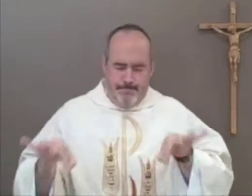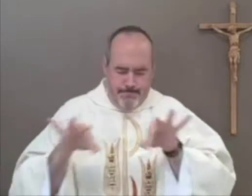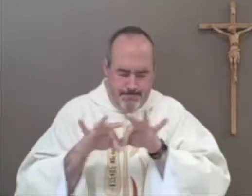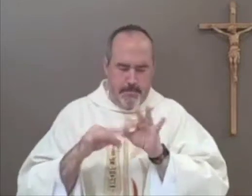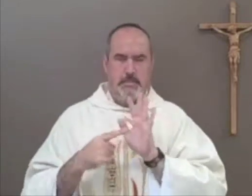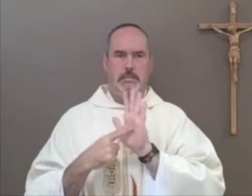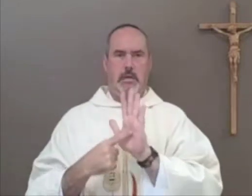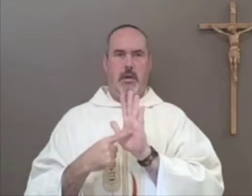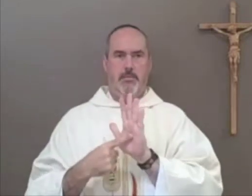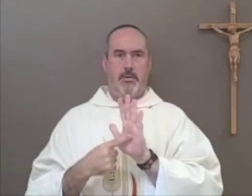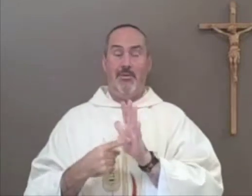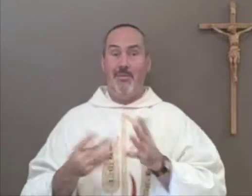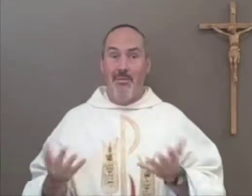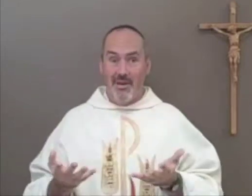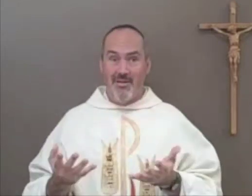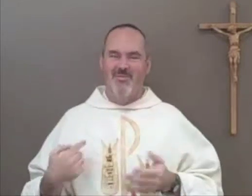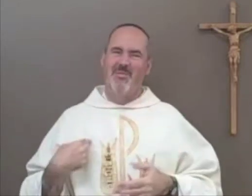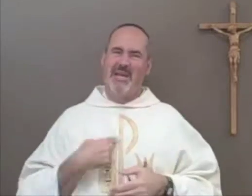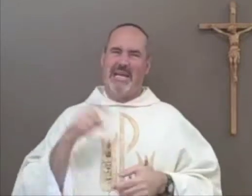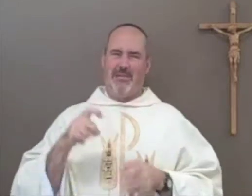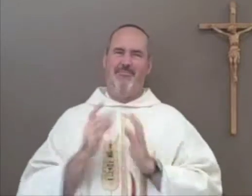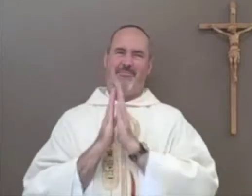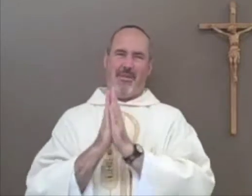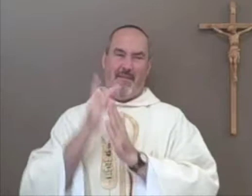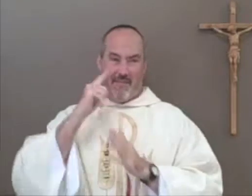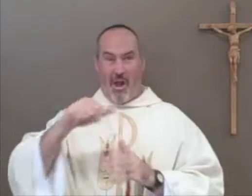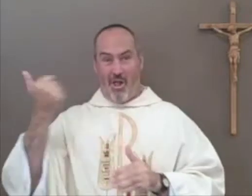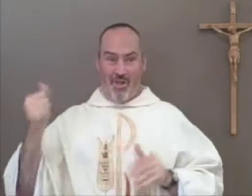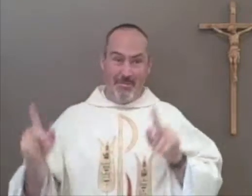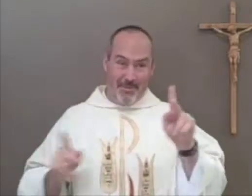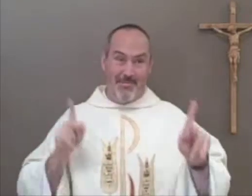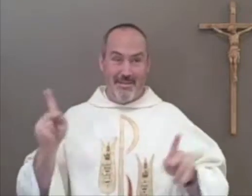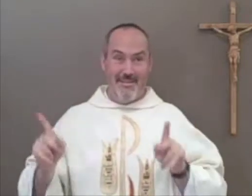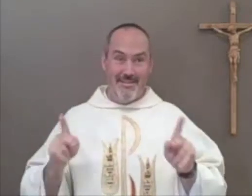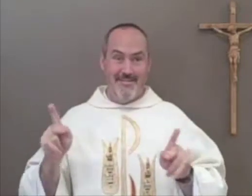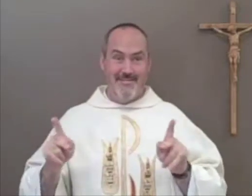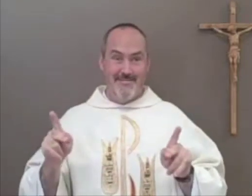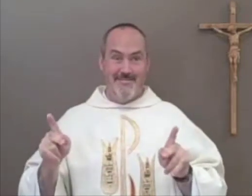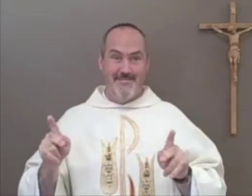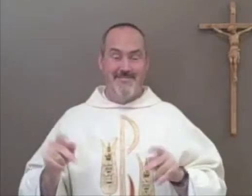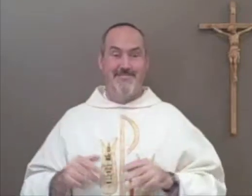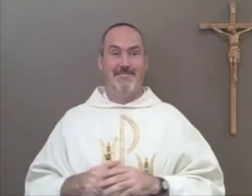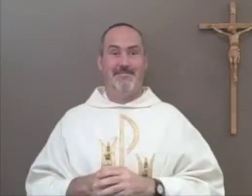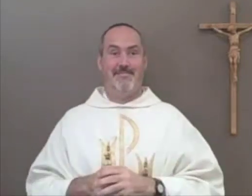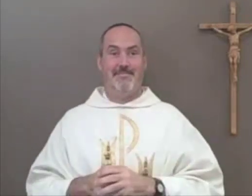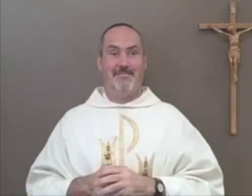Jesus is giving us a very powerful example here, and that we need to pray for other people as well.